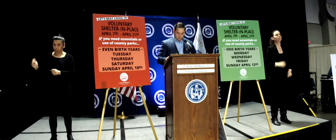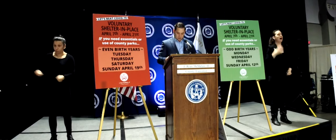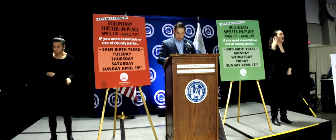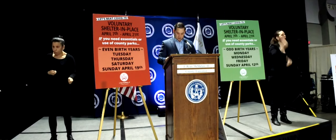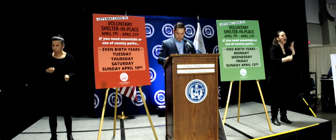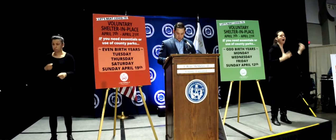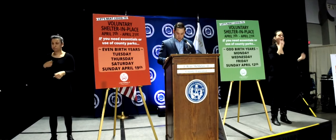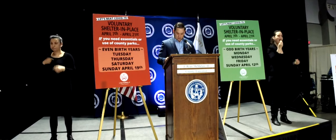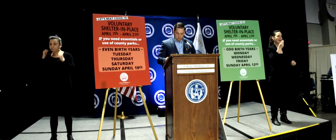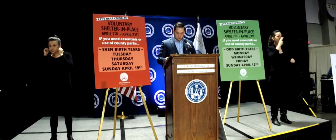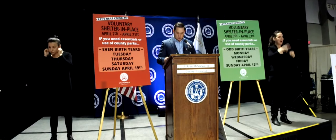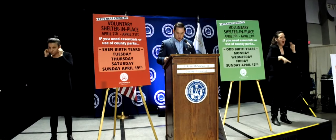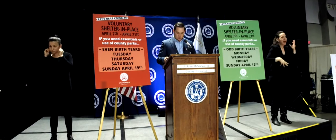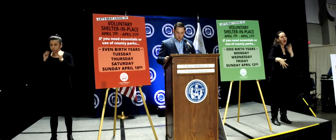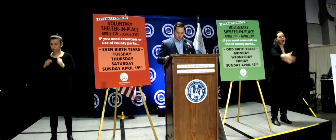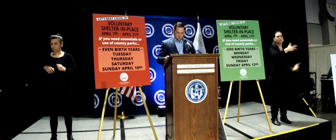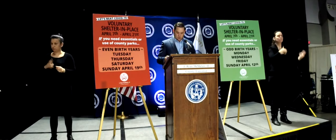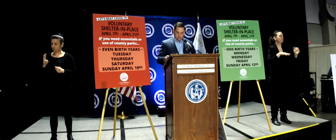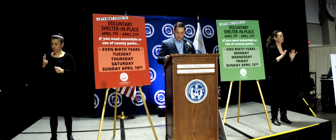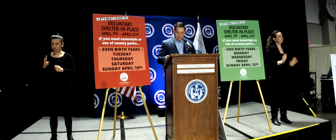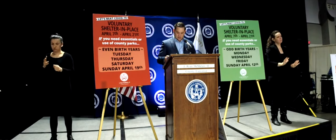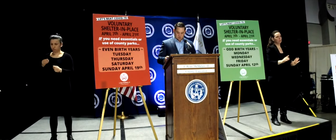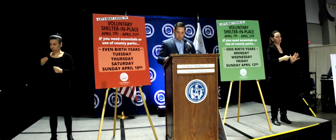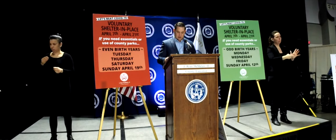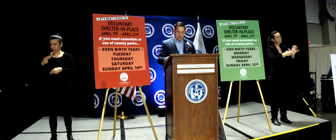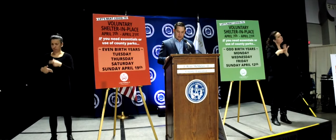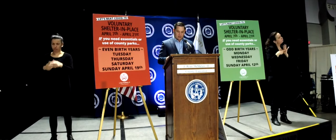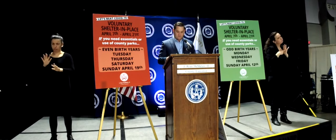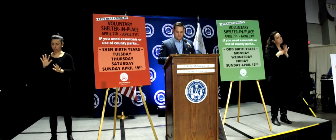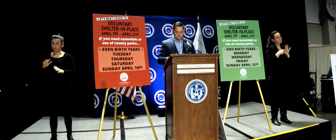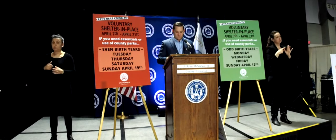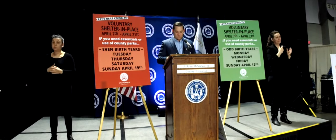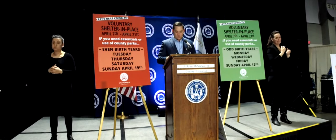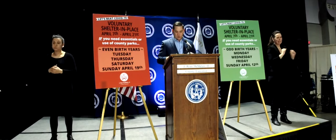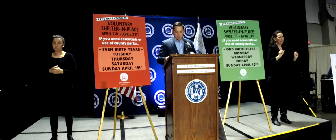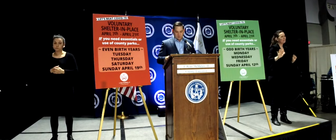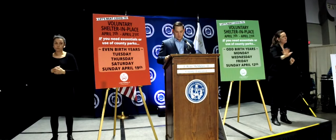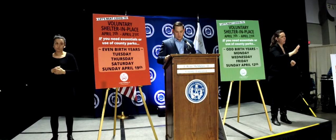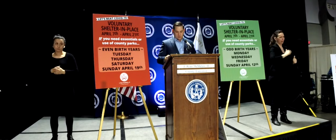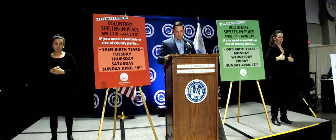So those are 2 really key things we wanted to highlight.